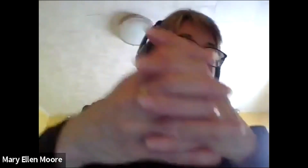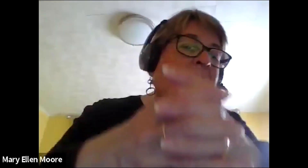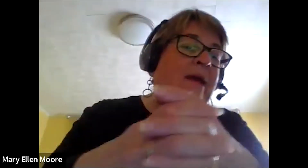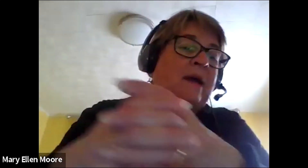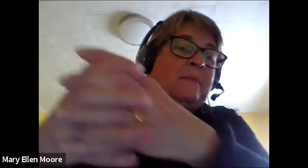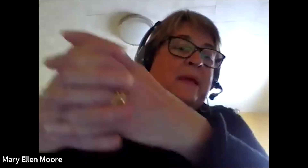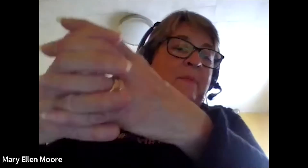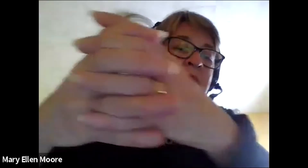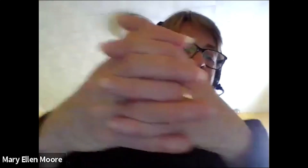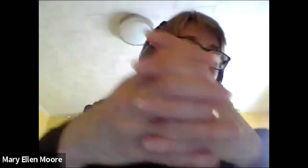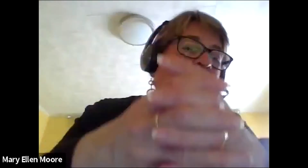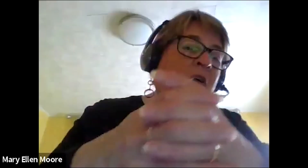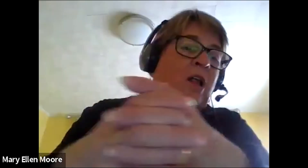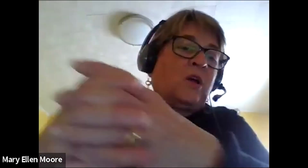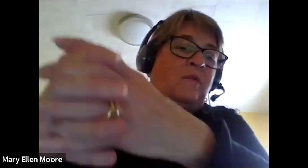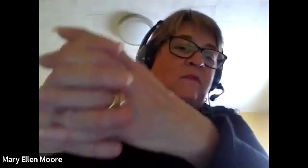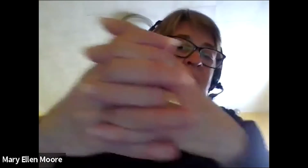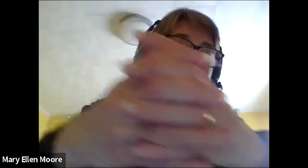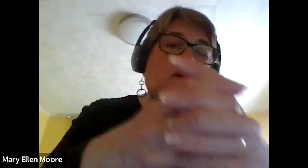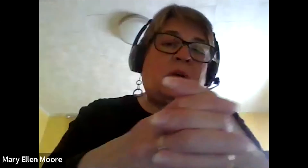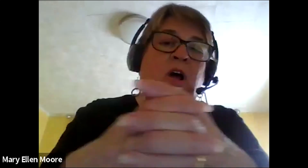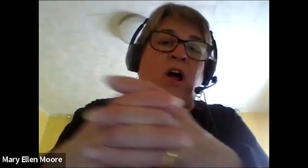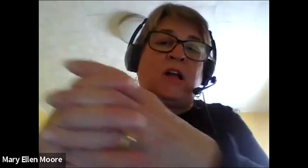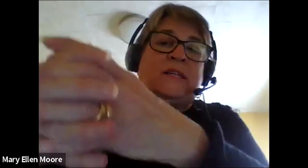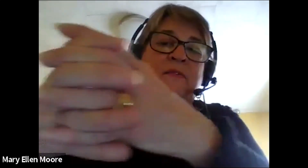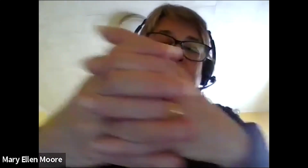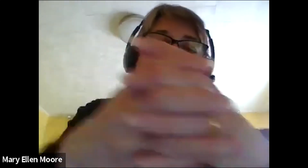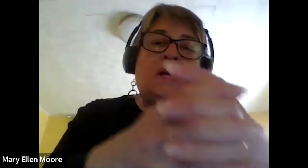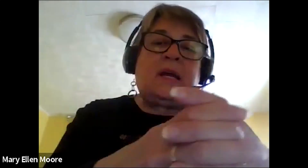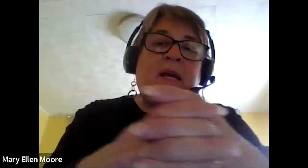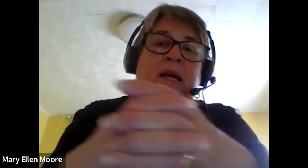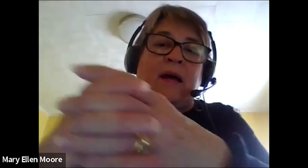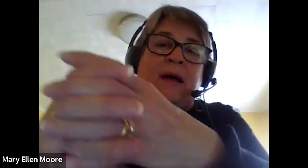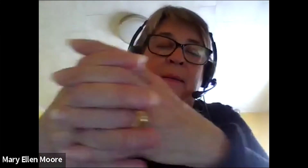Okay. People from all over, all different